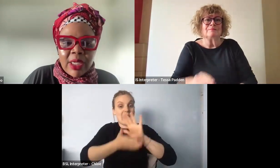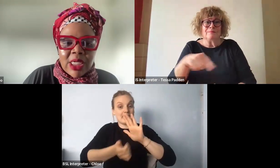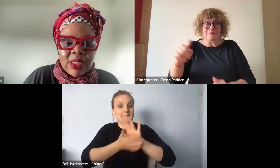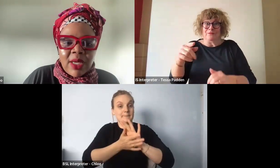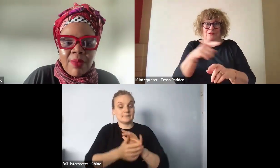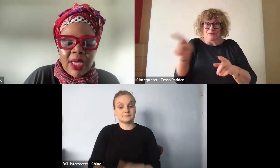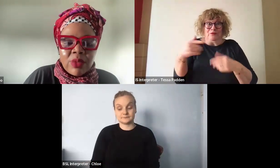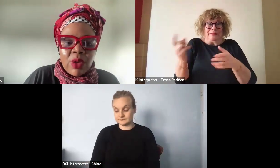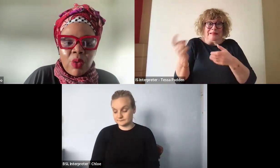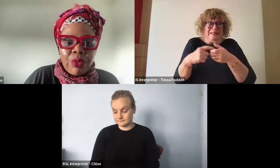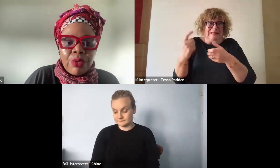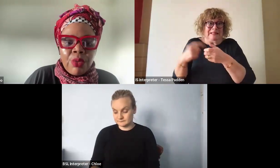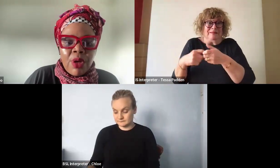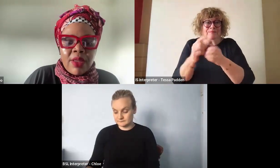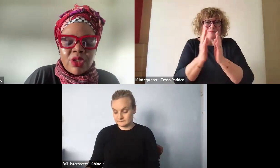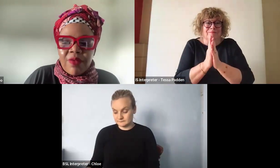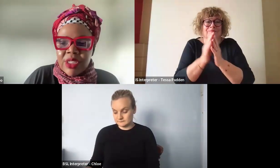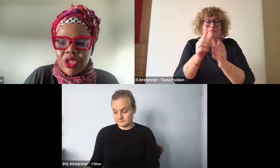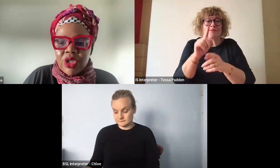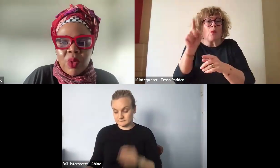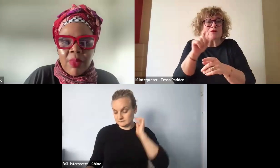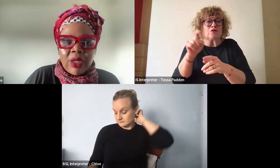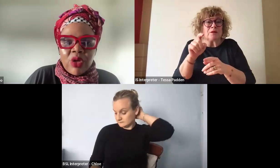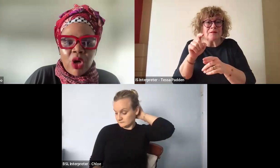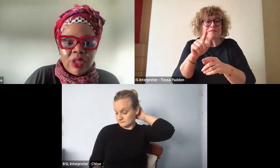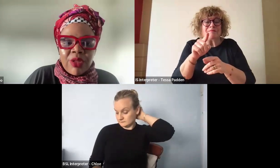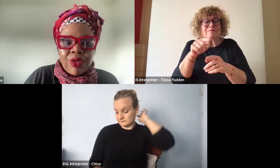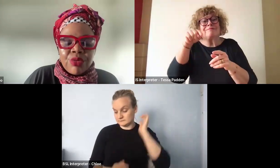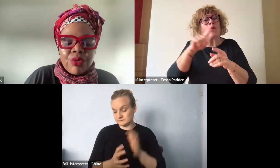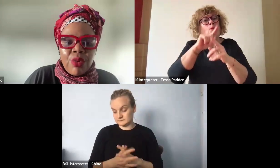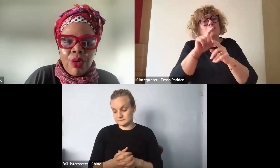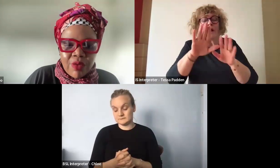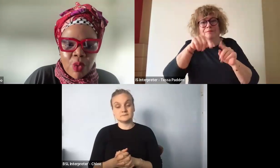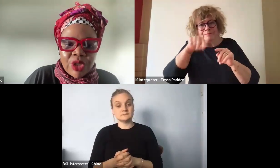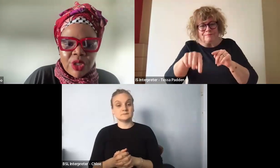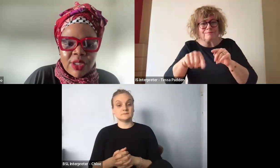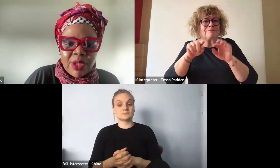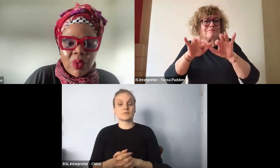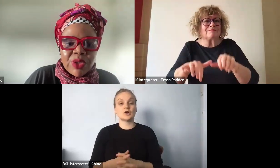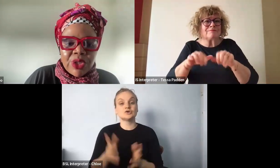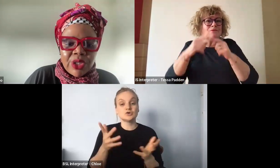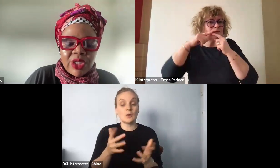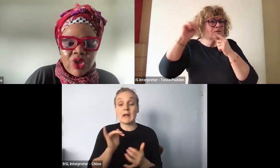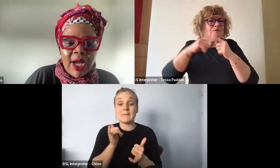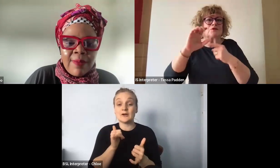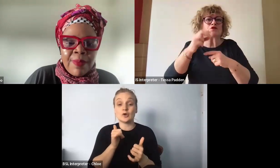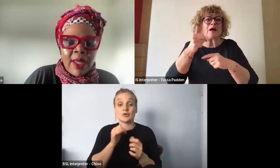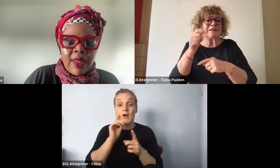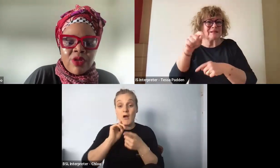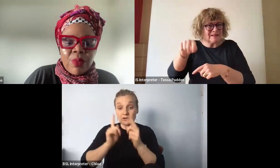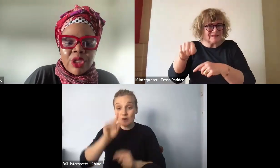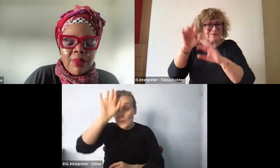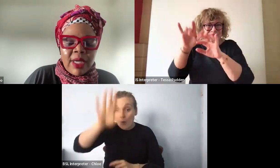them to the panelists as we go through this conversation. We might not get through to all of your questions, but we will certainly